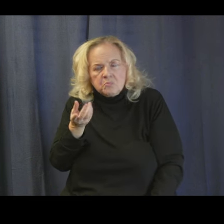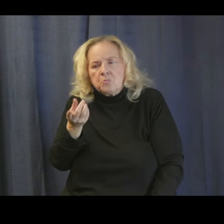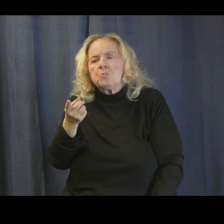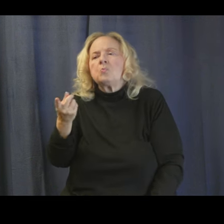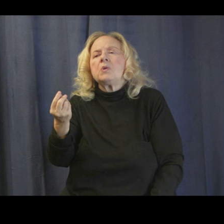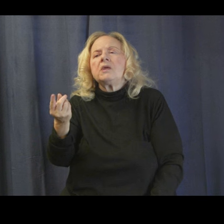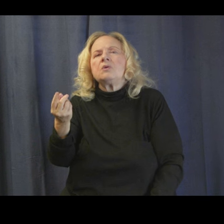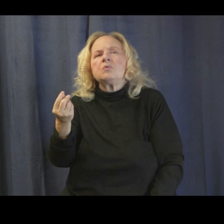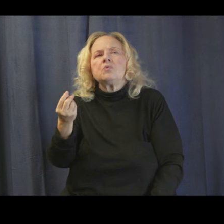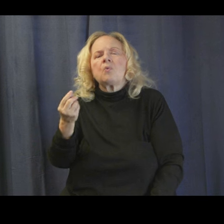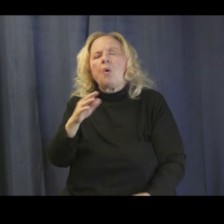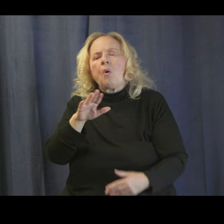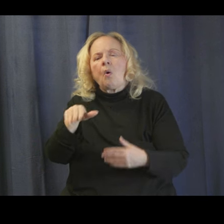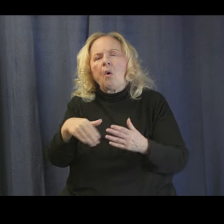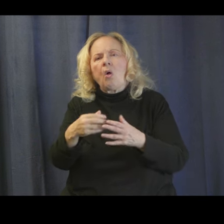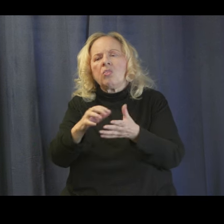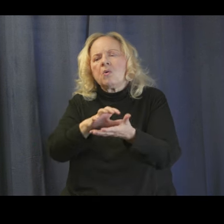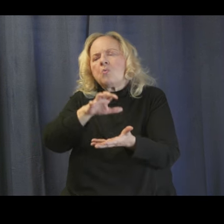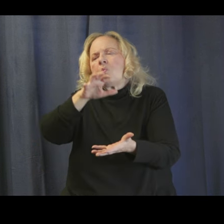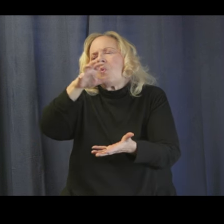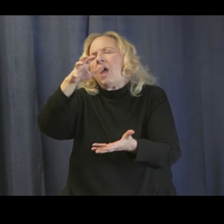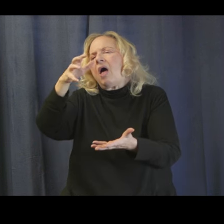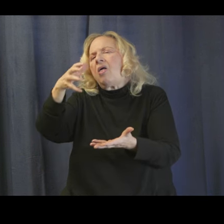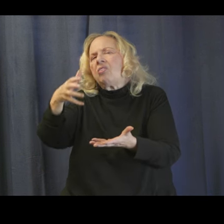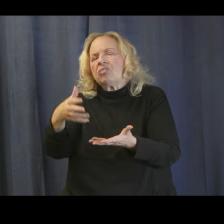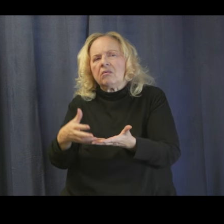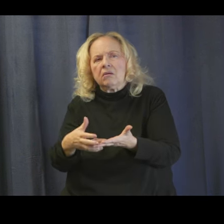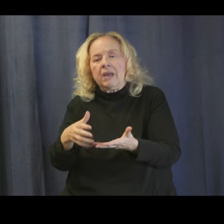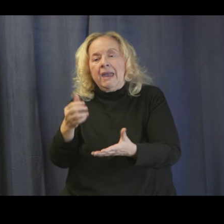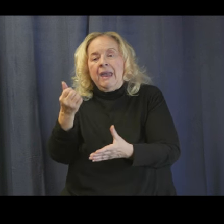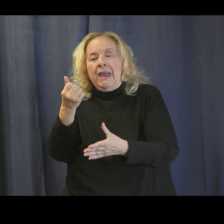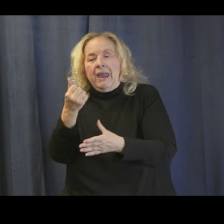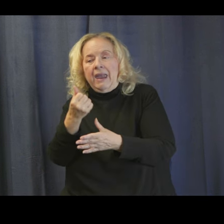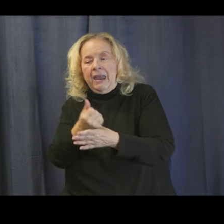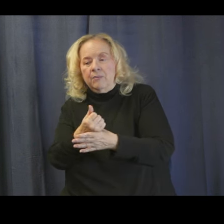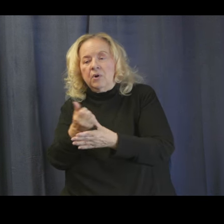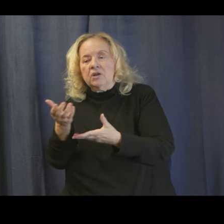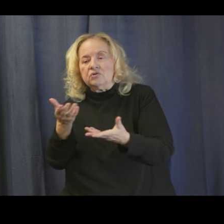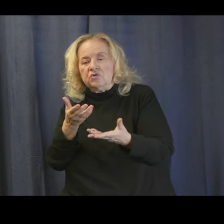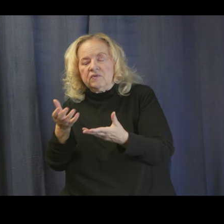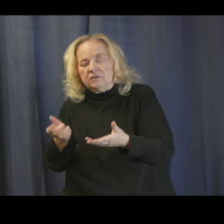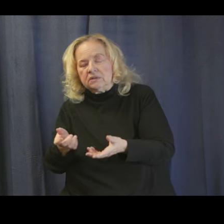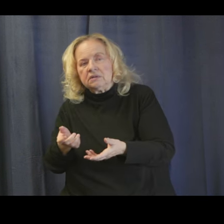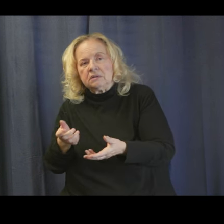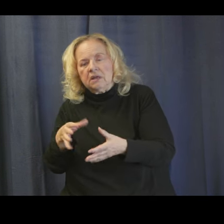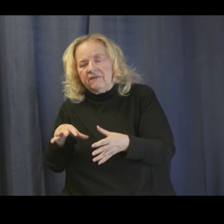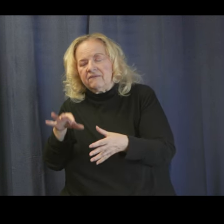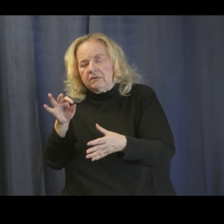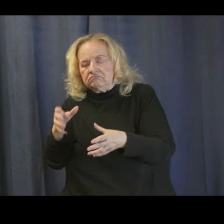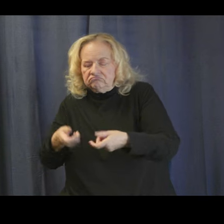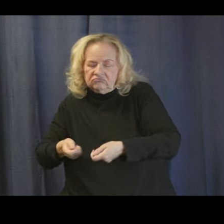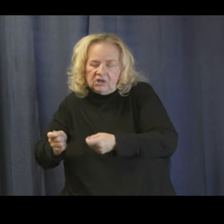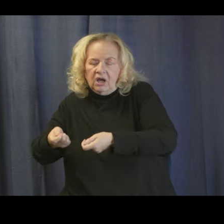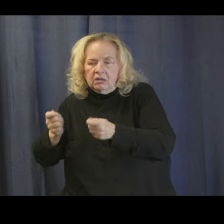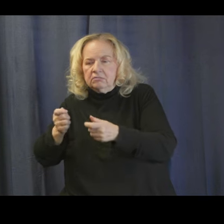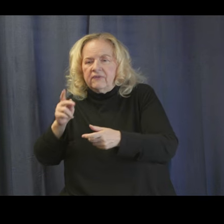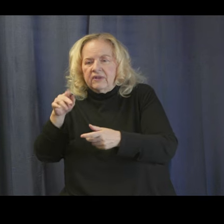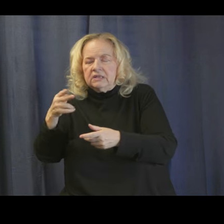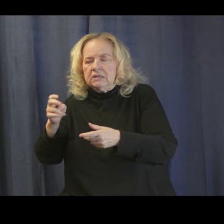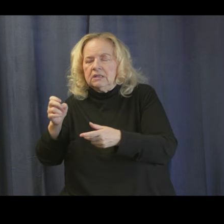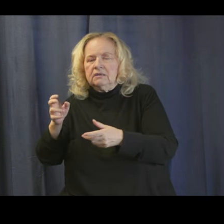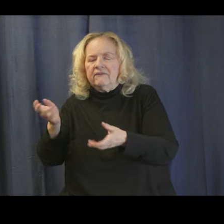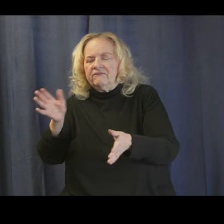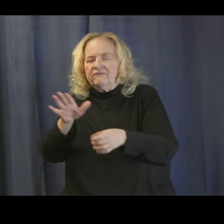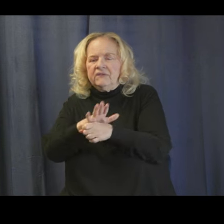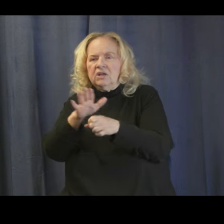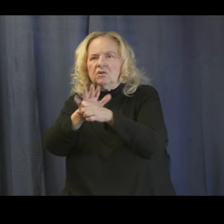did. All the wells which Abraham's servants had dug in the days of Abraham, his father, the Philistines,